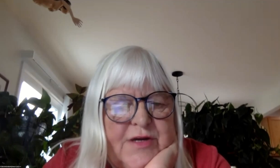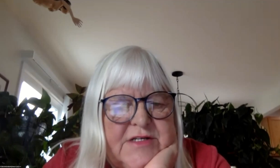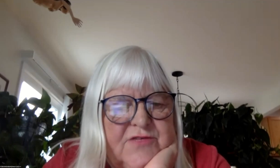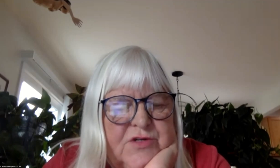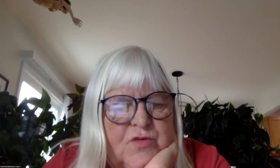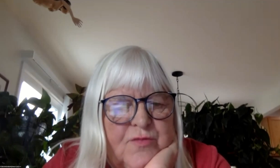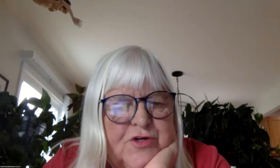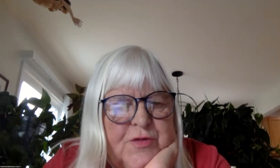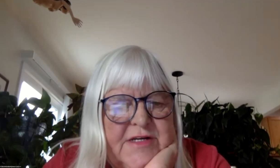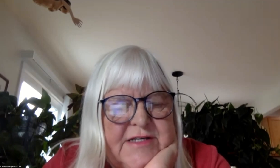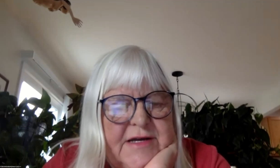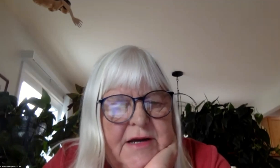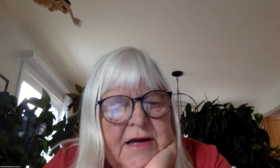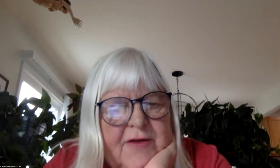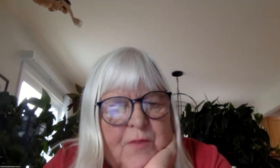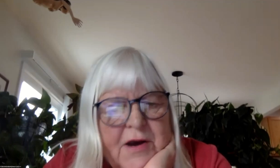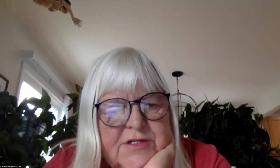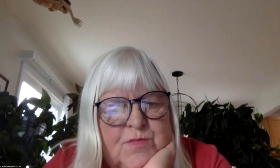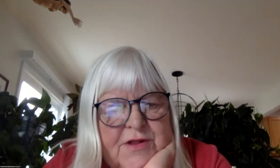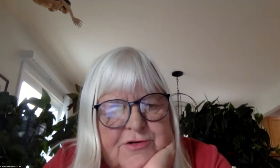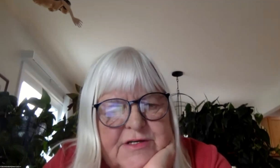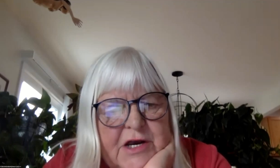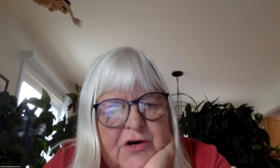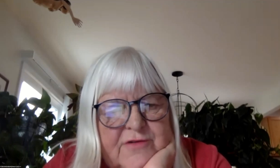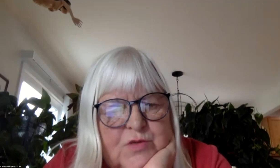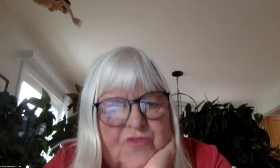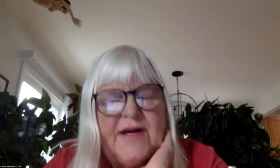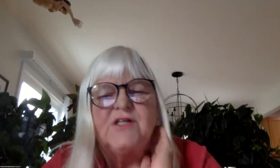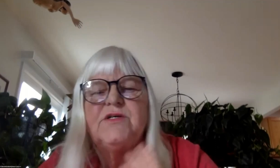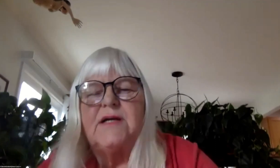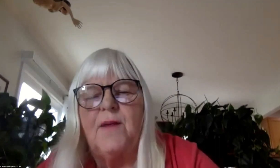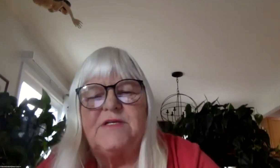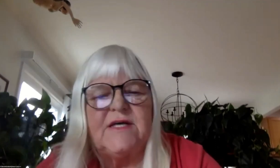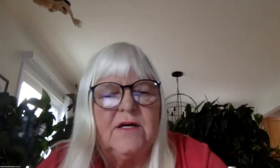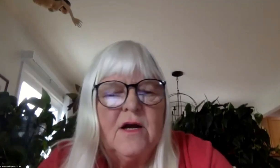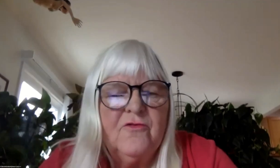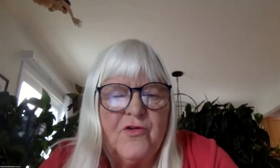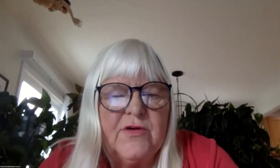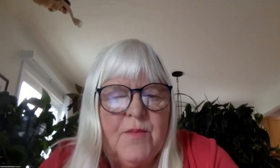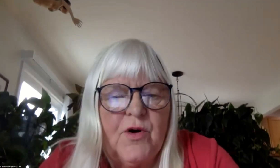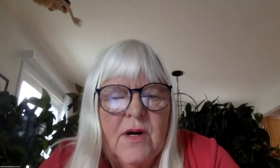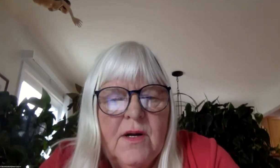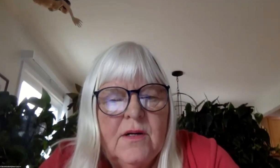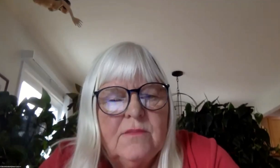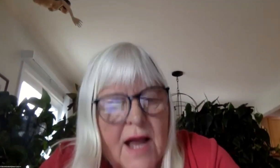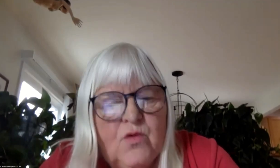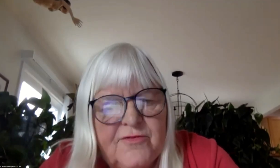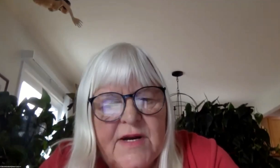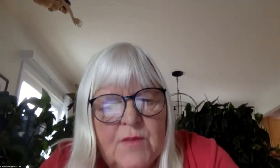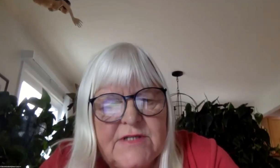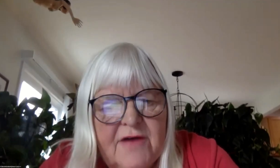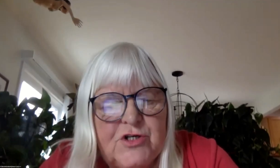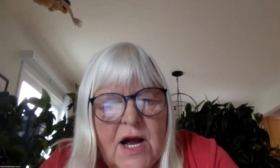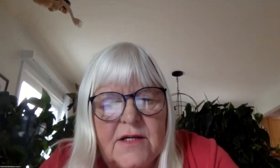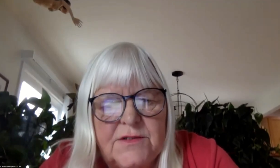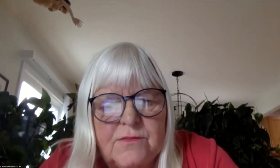mixed race individual from Germany said, "If parents, mothers, and caregivers were financially compensated for their labor, I would have been